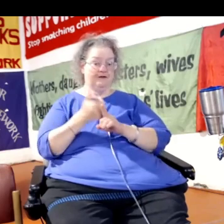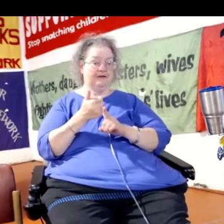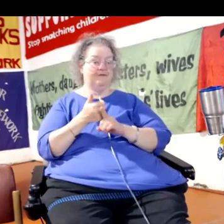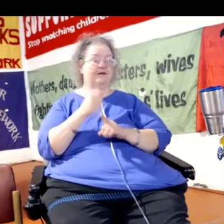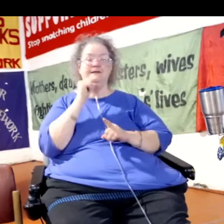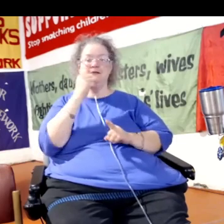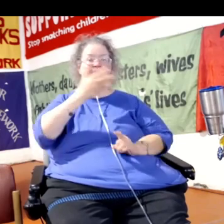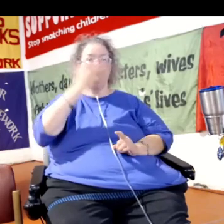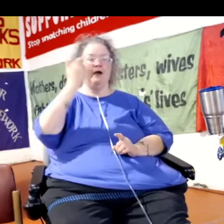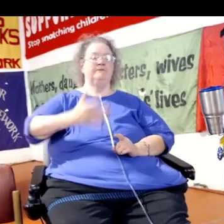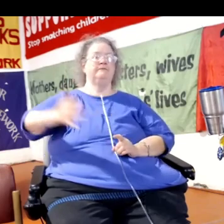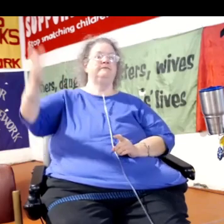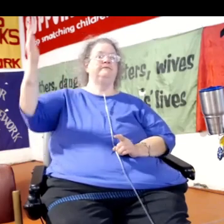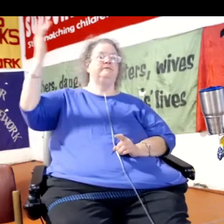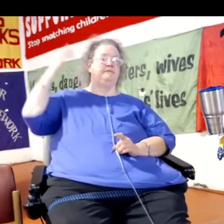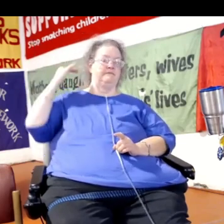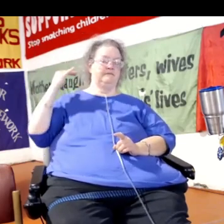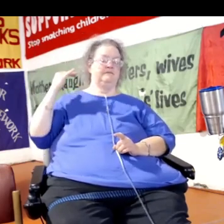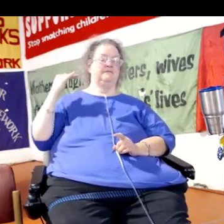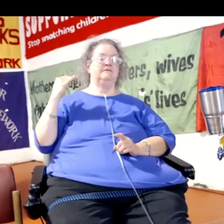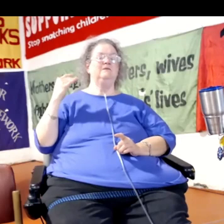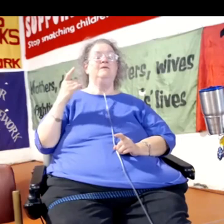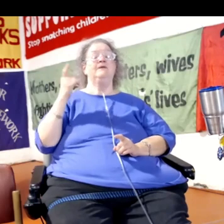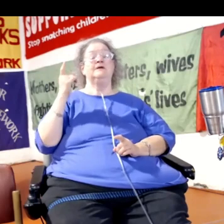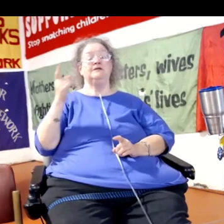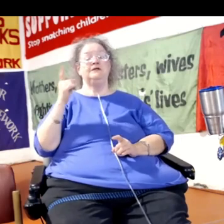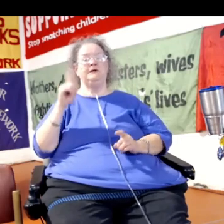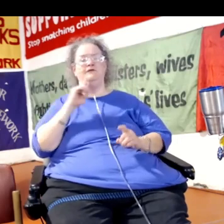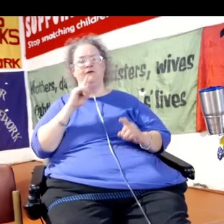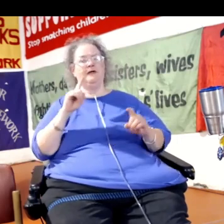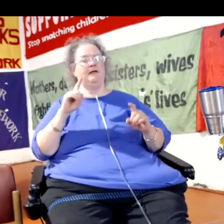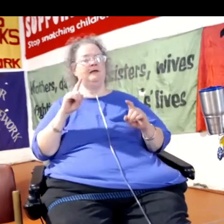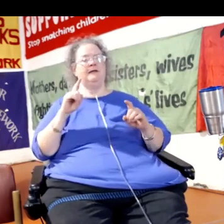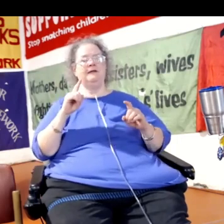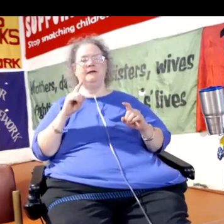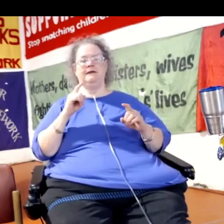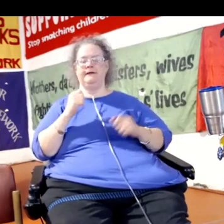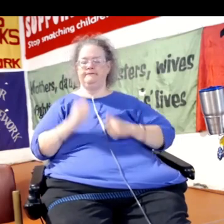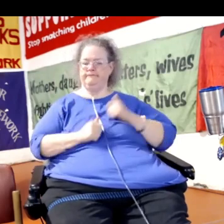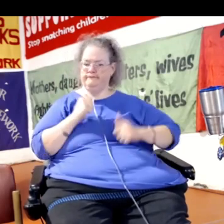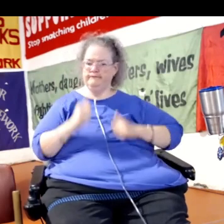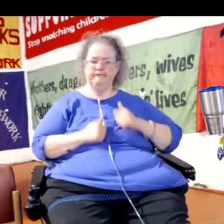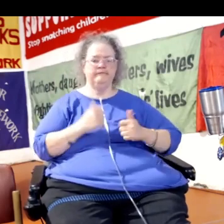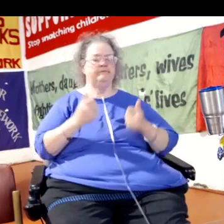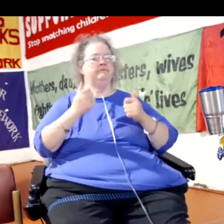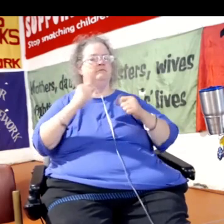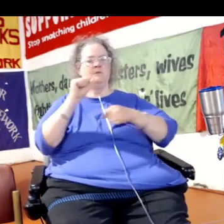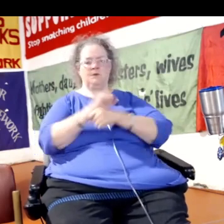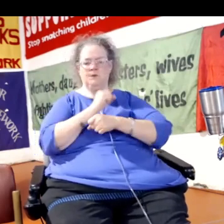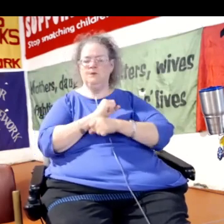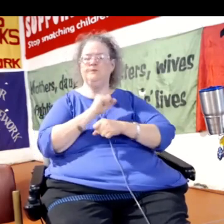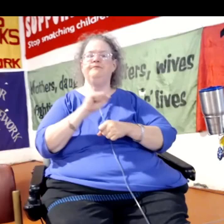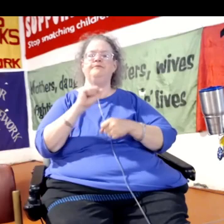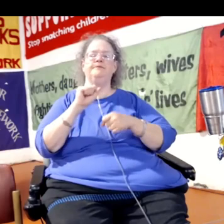her roots, and she has been a champion on so many of the issues that we've been talking about